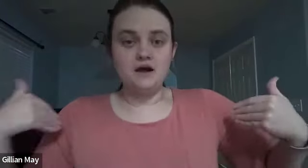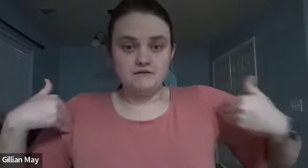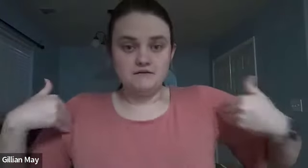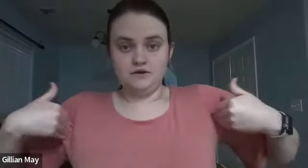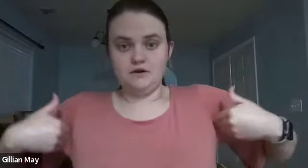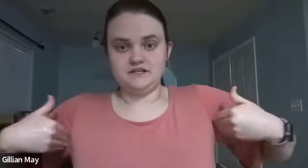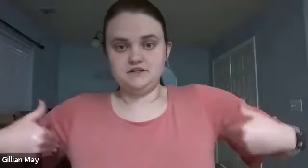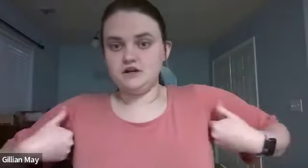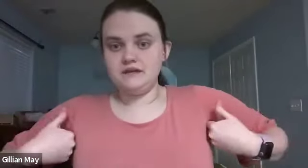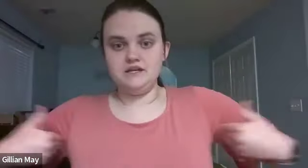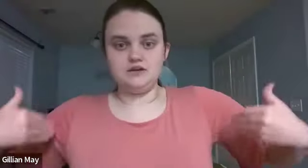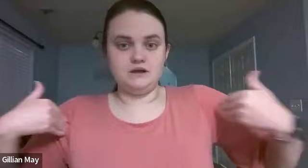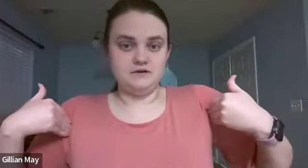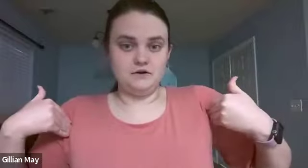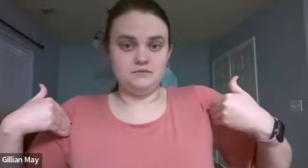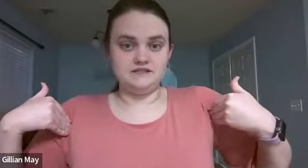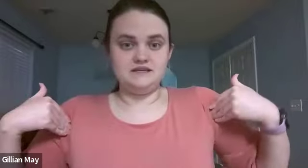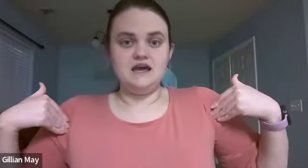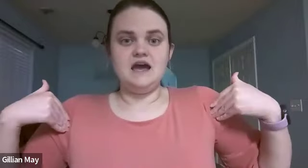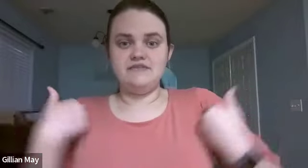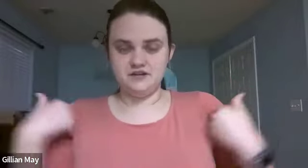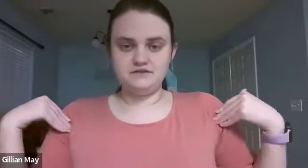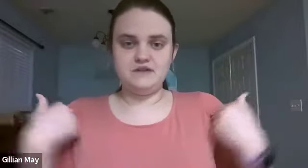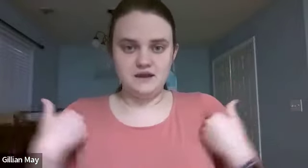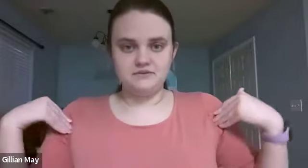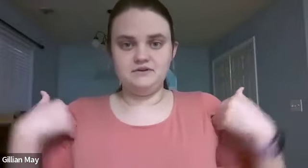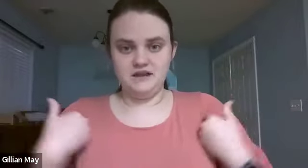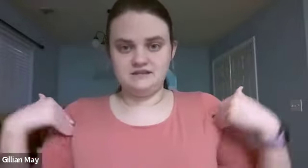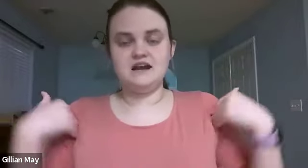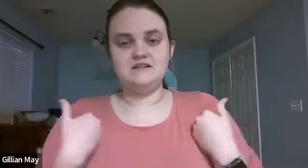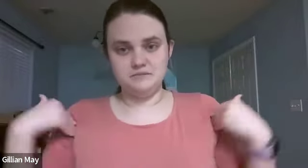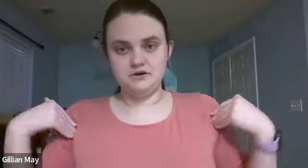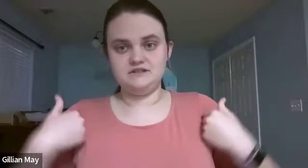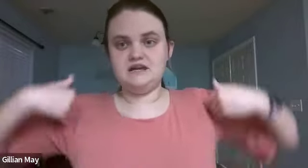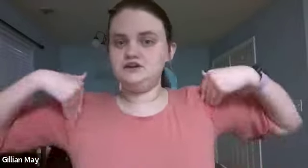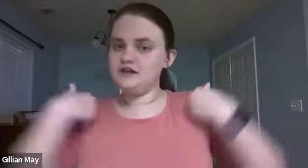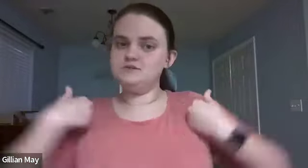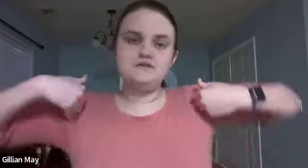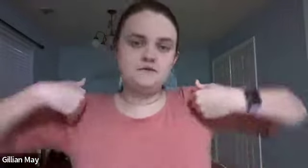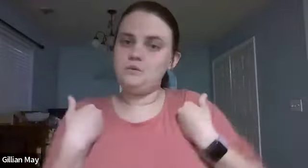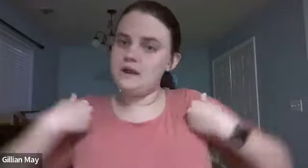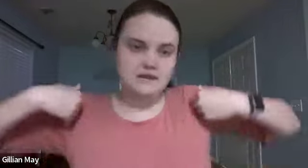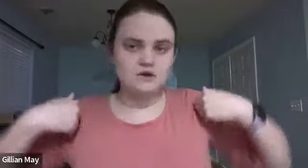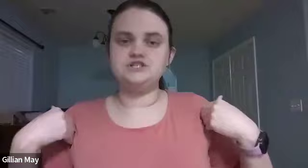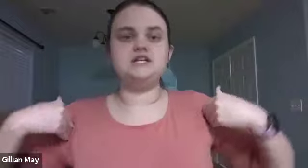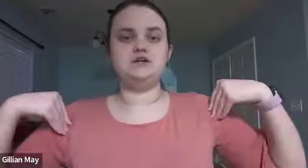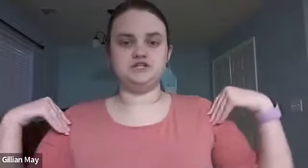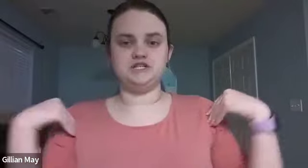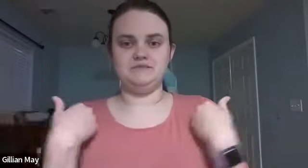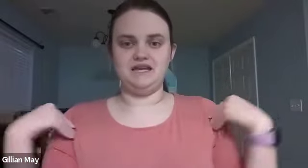above your armpits. So you're not going in, you're going above your armpits. And then you're going to flap your hands, kind of like birds. Now you're not doing the full wing motion. You're just making